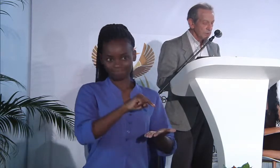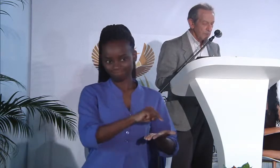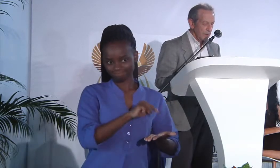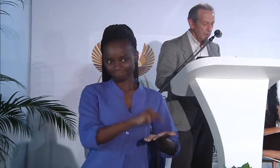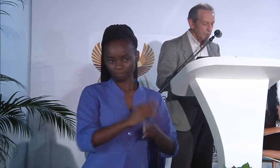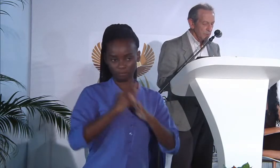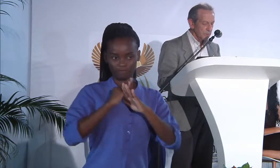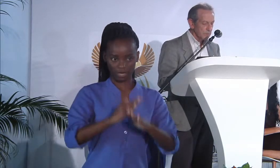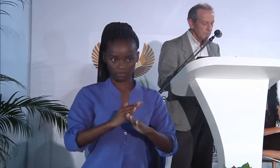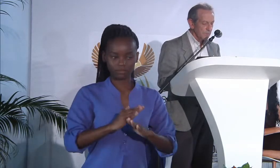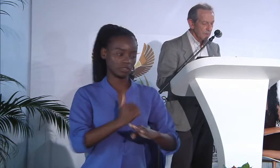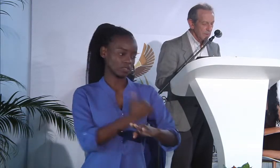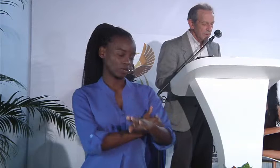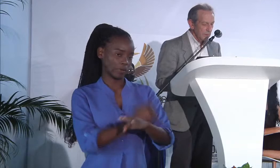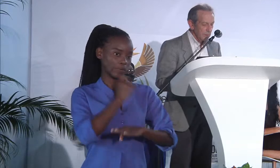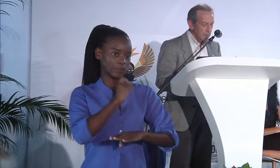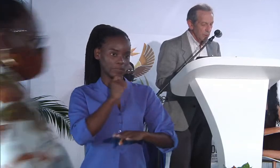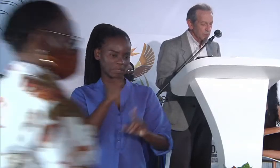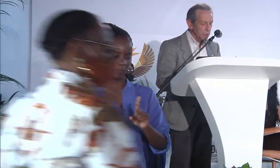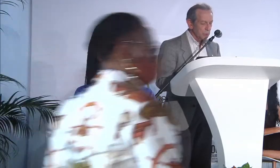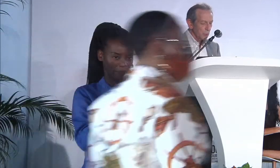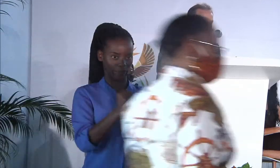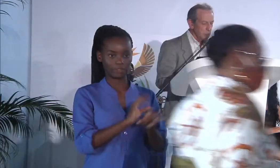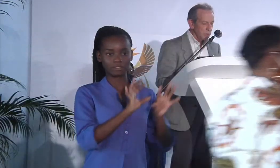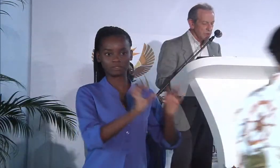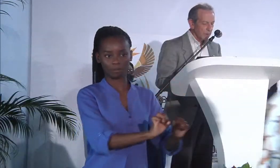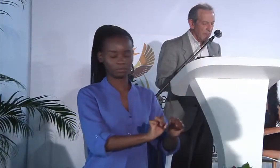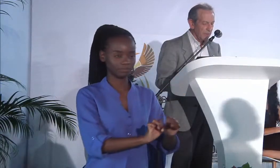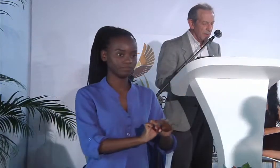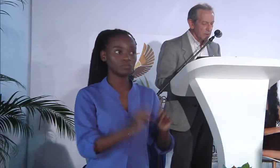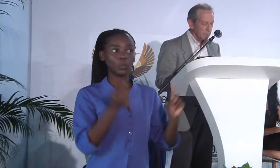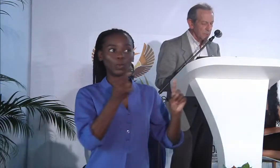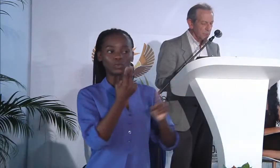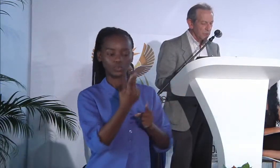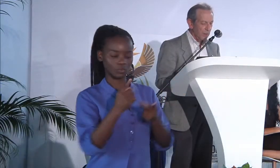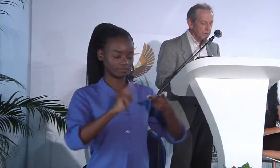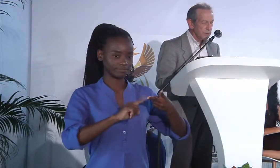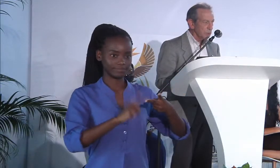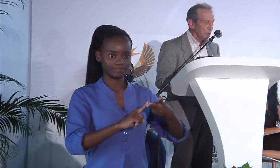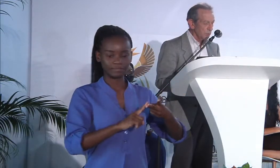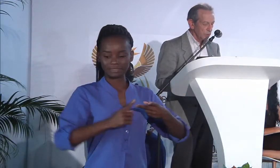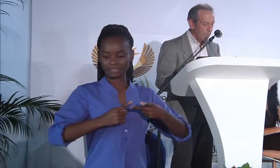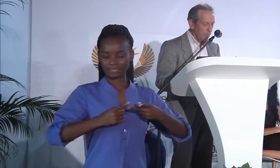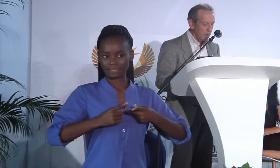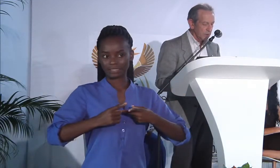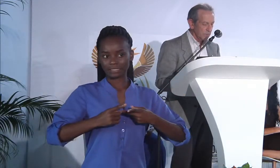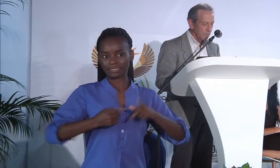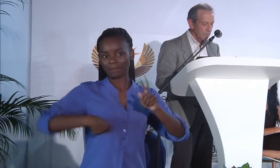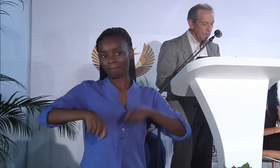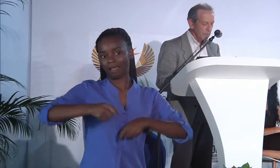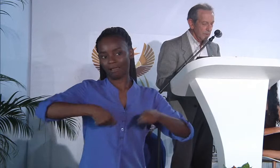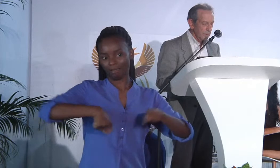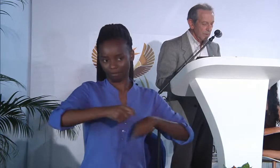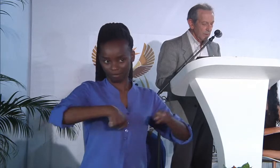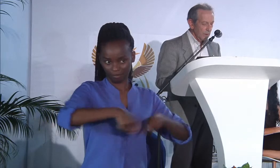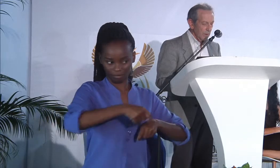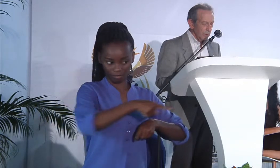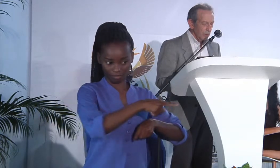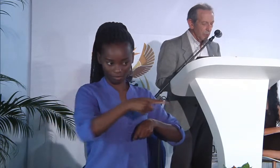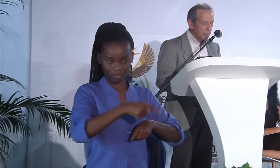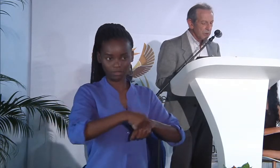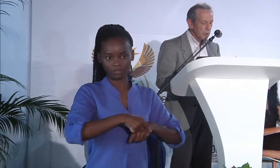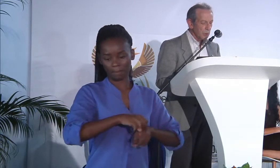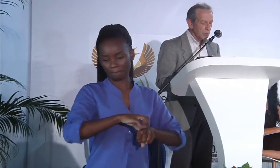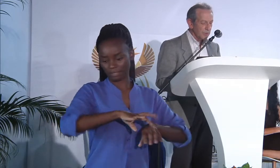misuse, and abuse. Goal 2 talks to the supply reduction through the multi-sectorial cooperation.